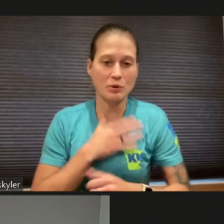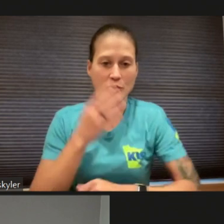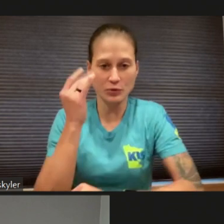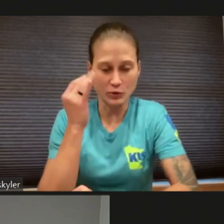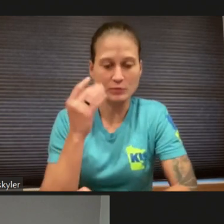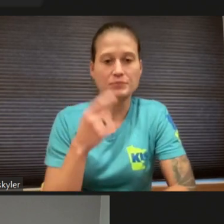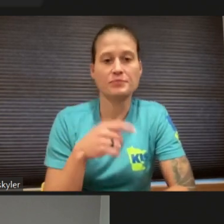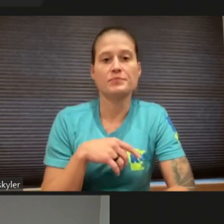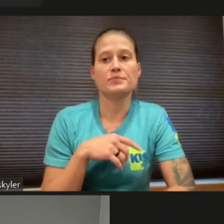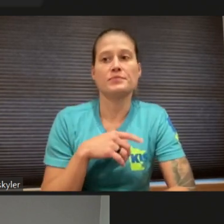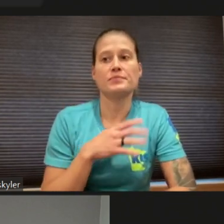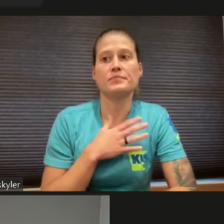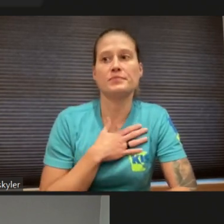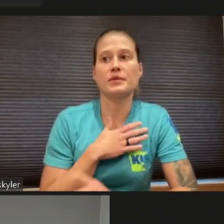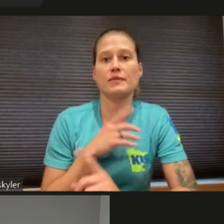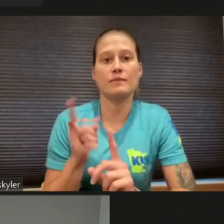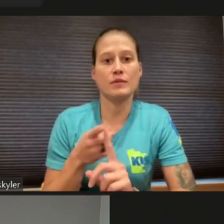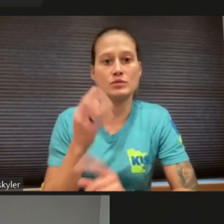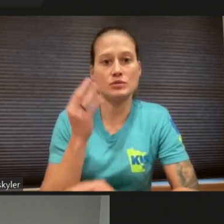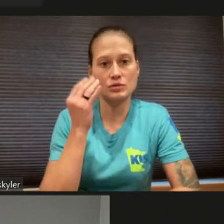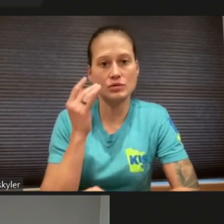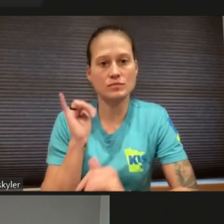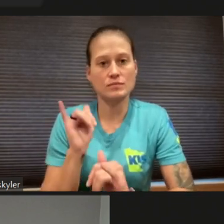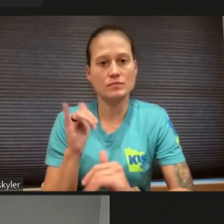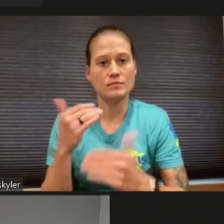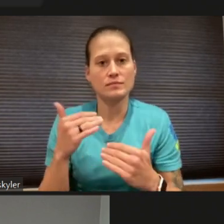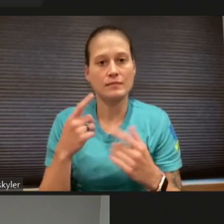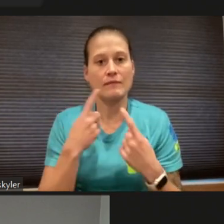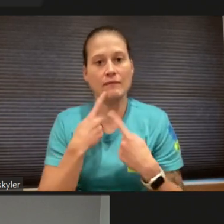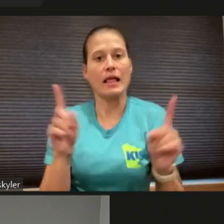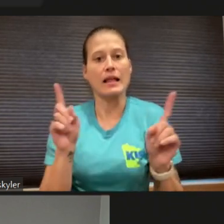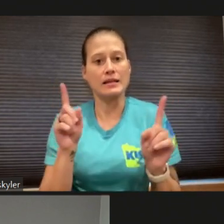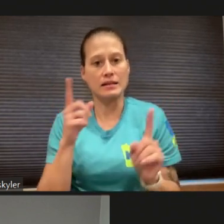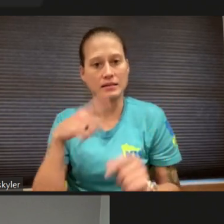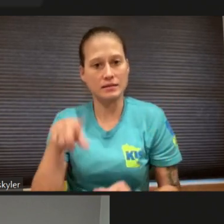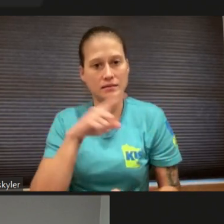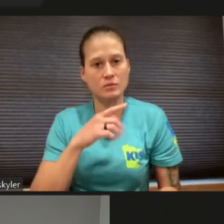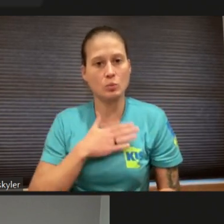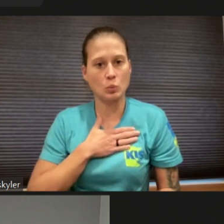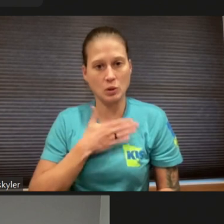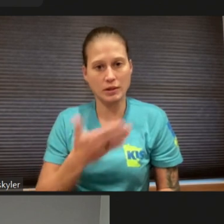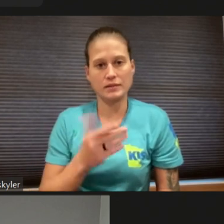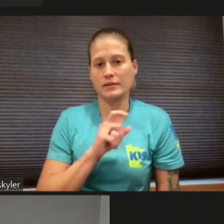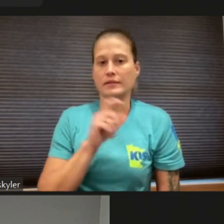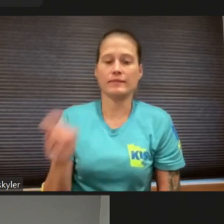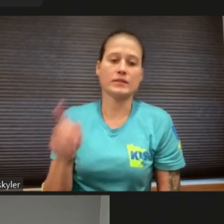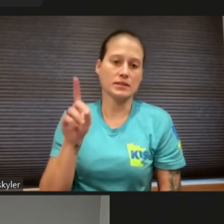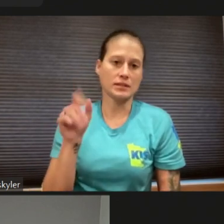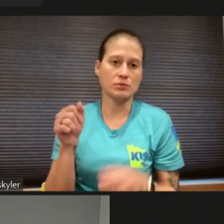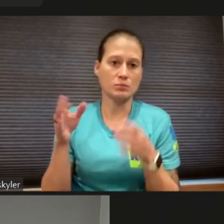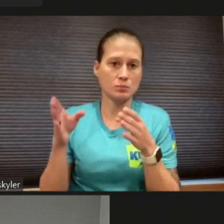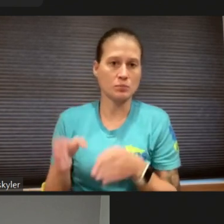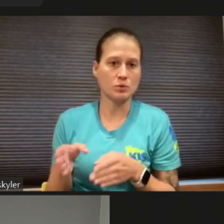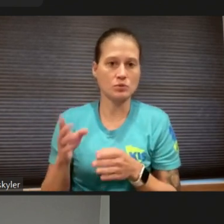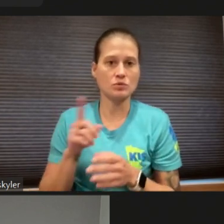sure well I'm happy to share my thoughts my first first thought honestly was finally